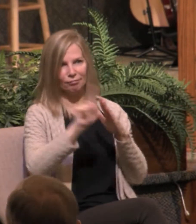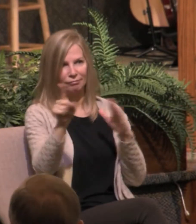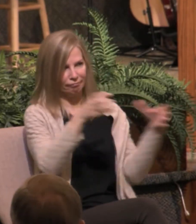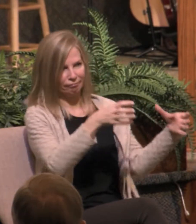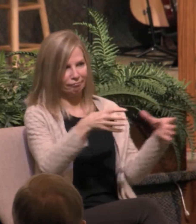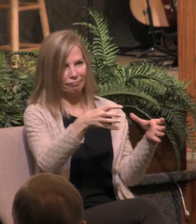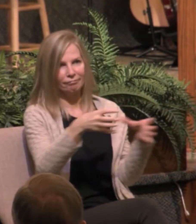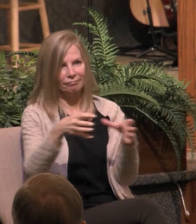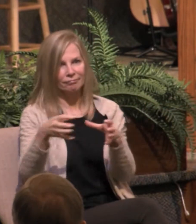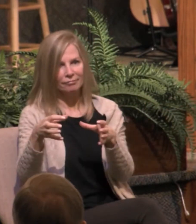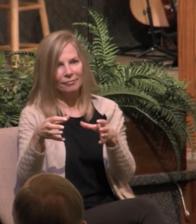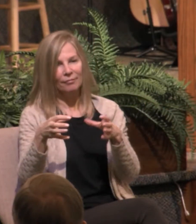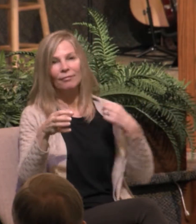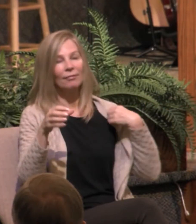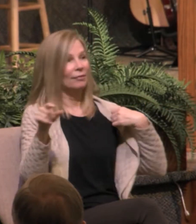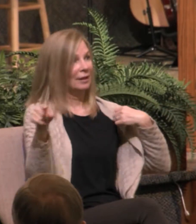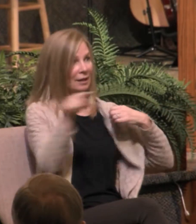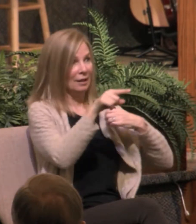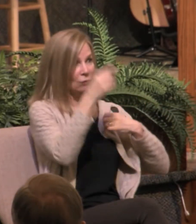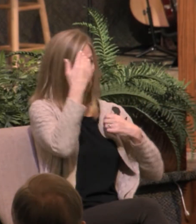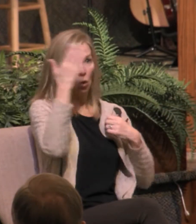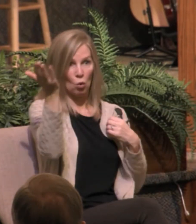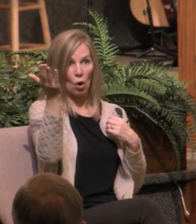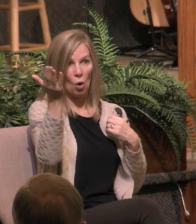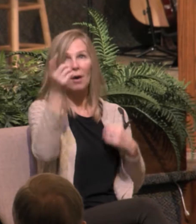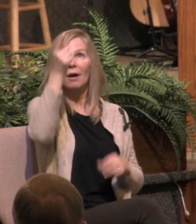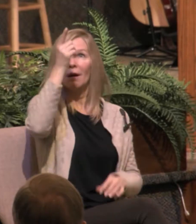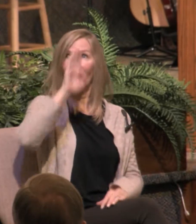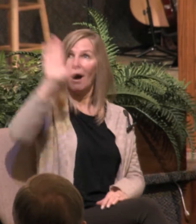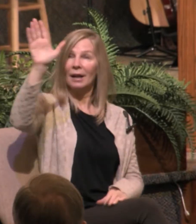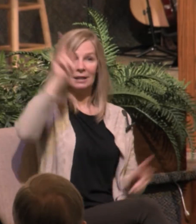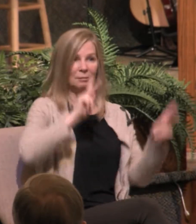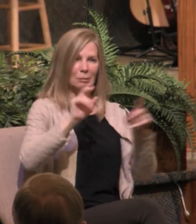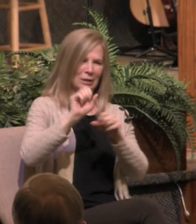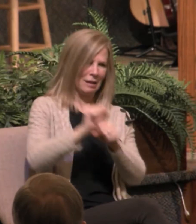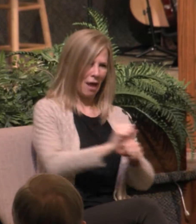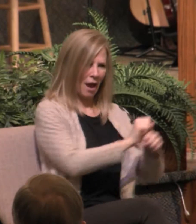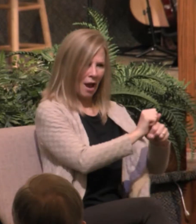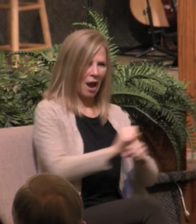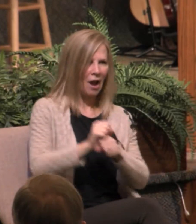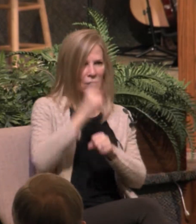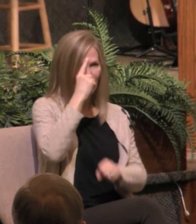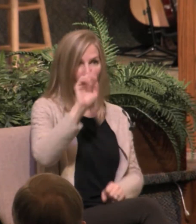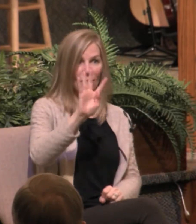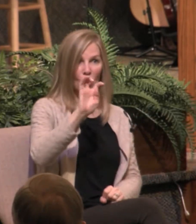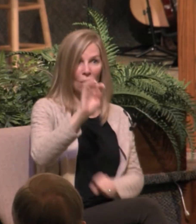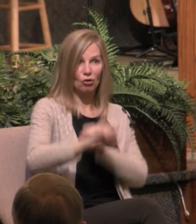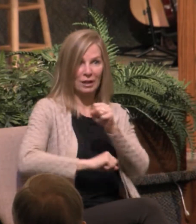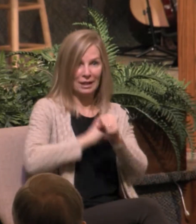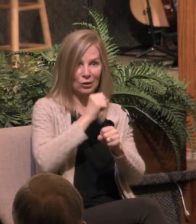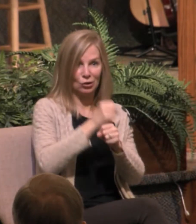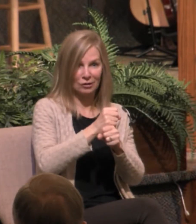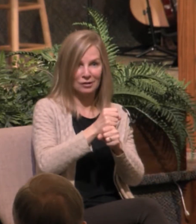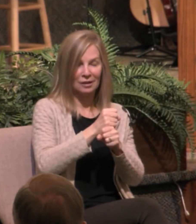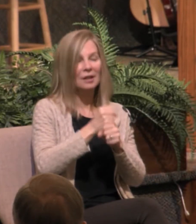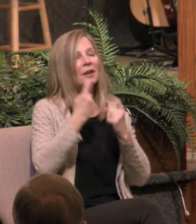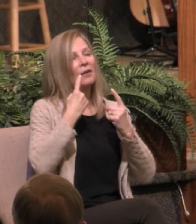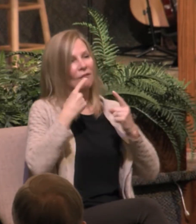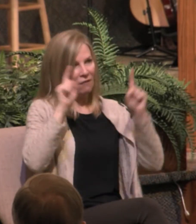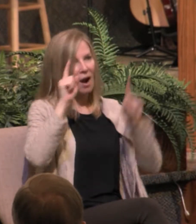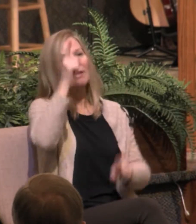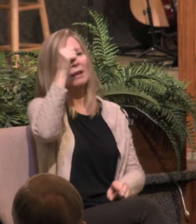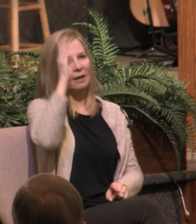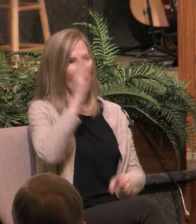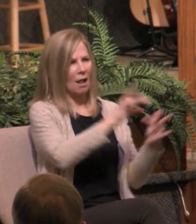if you haven't, the Israelite people, God's people, were in slavery for 400 years, and at one point, God led them out of Egypt